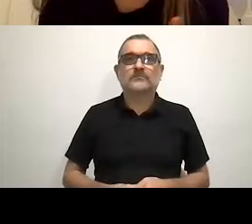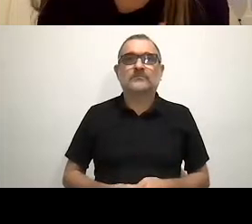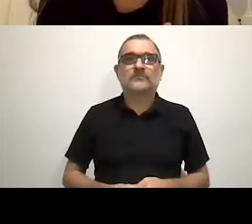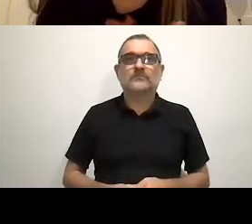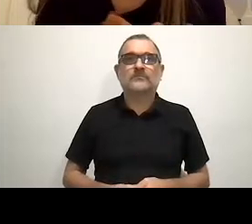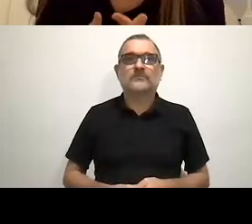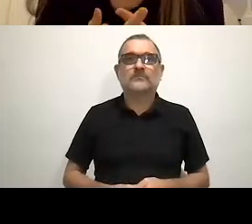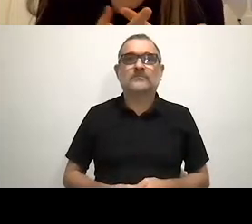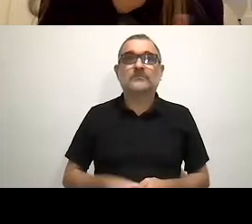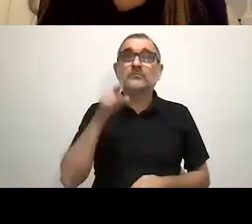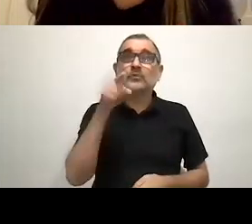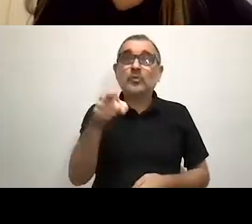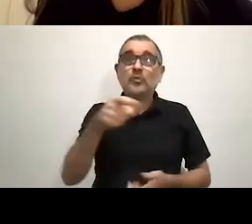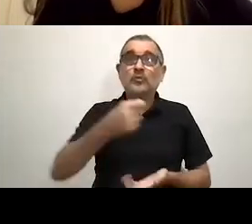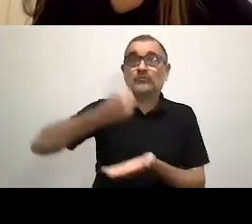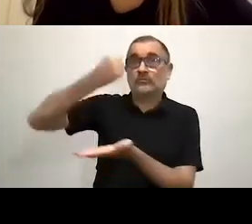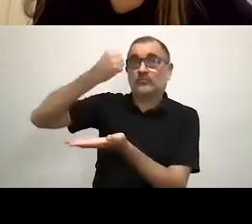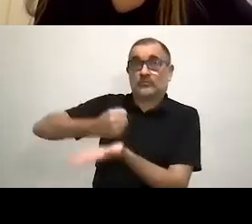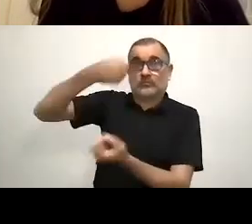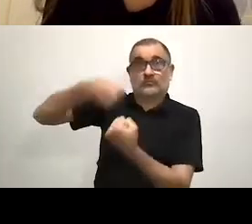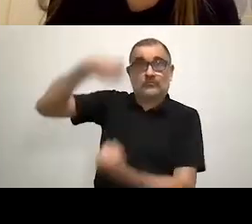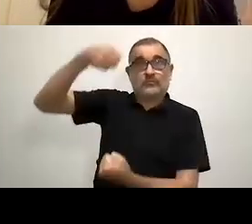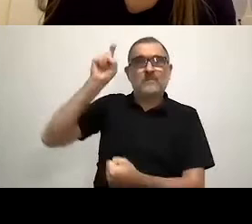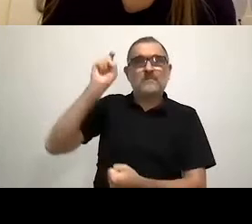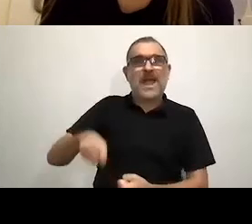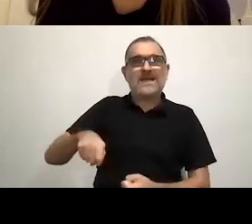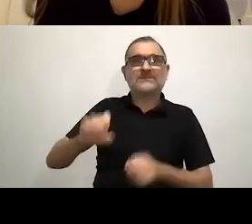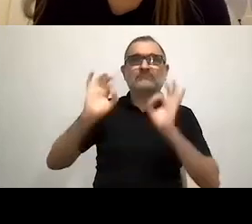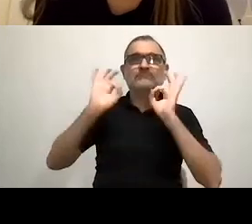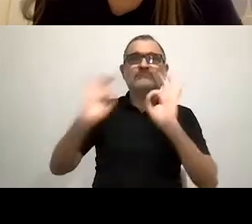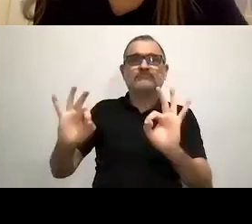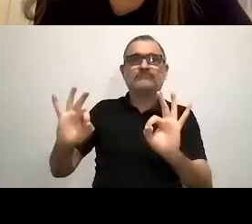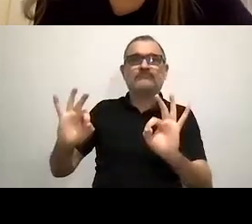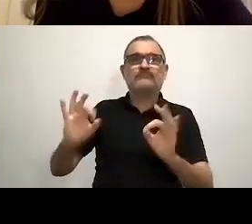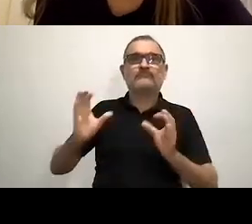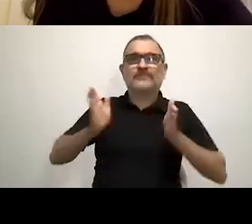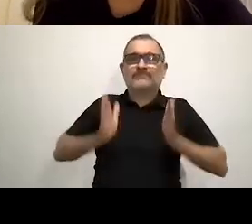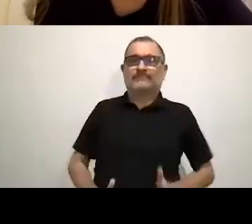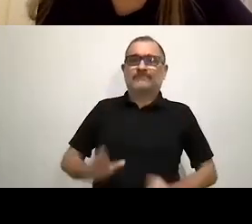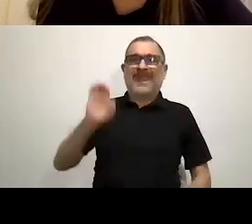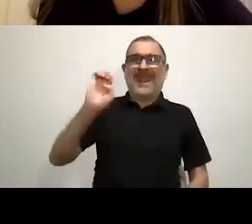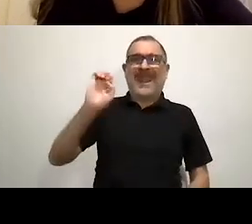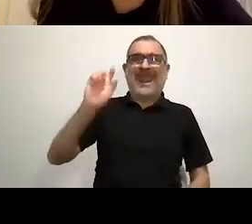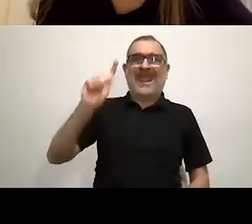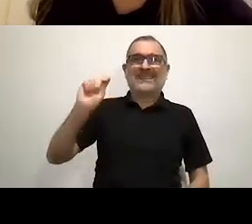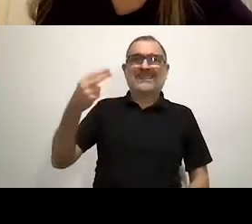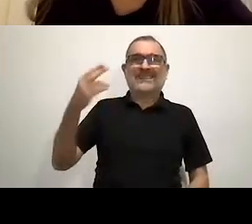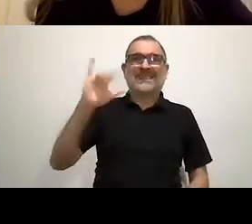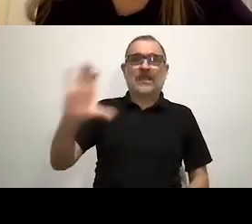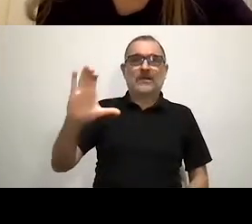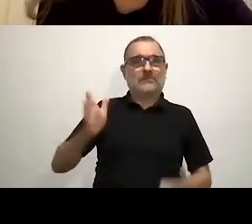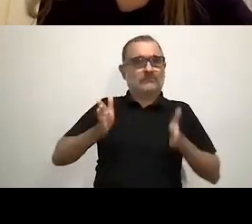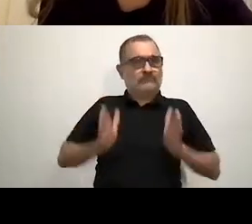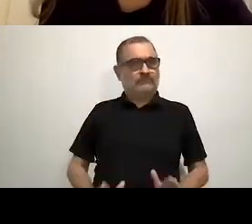the WASLI Code of Conduct. So these are the main tenets, the main points within the Code of